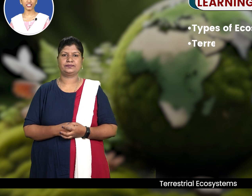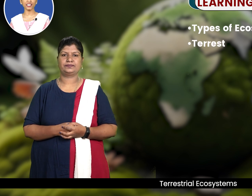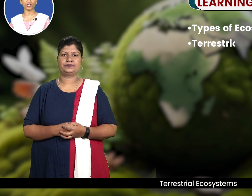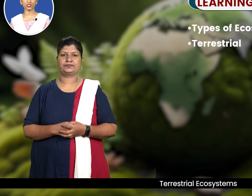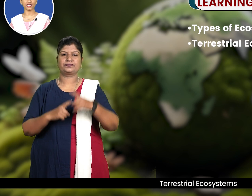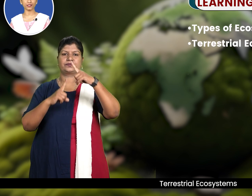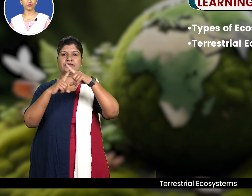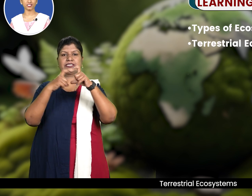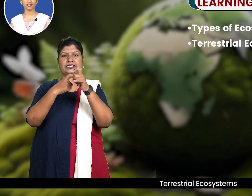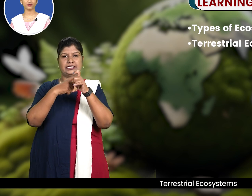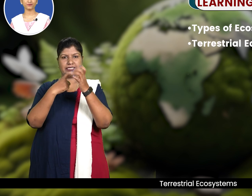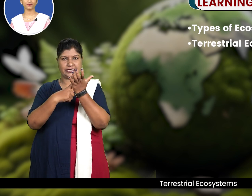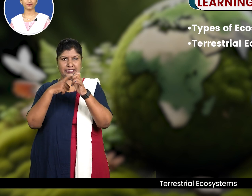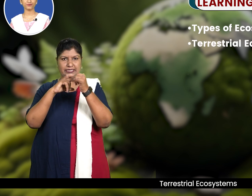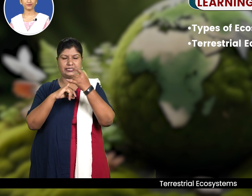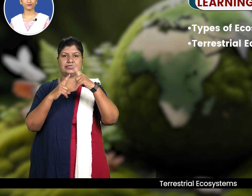terrestrial ecosystems,